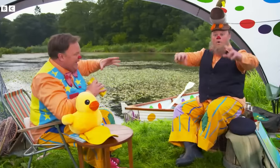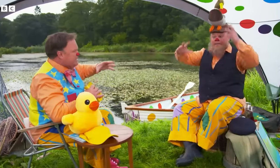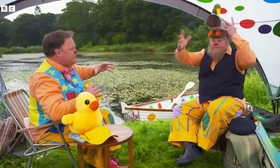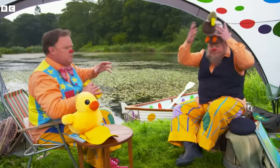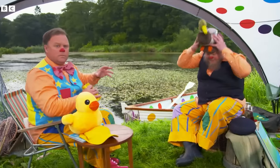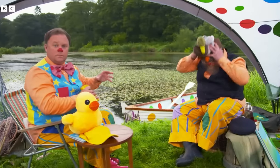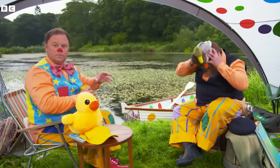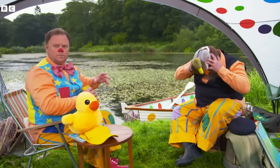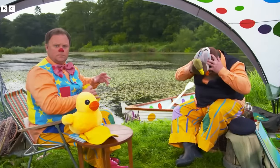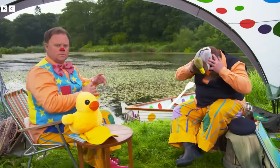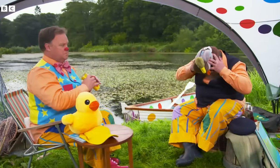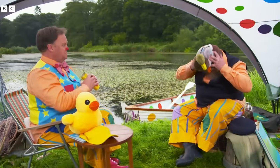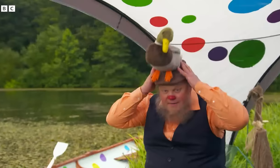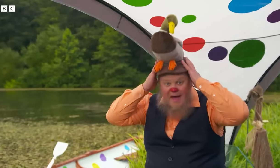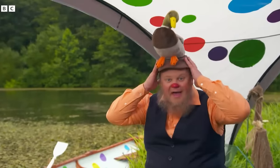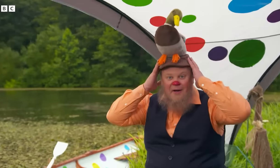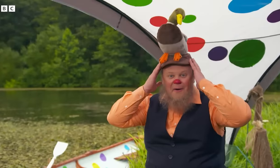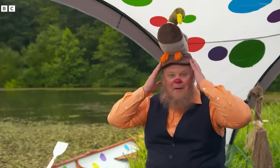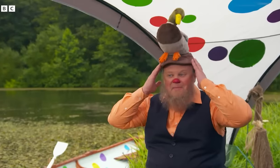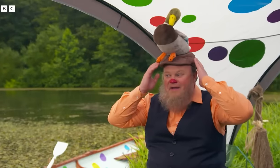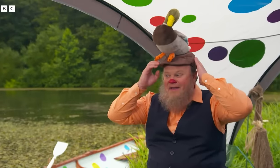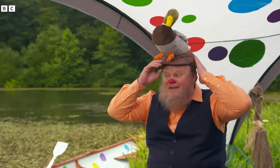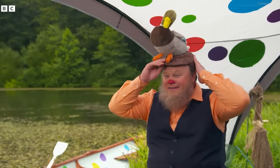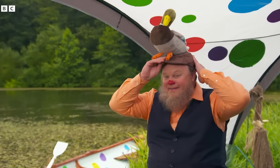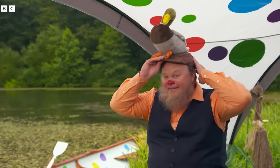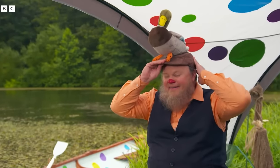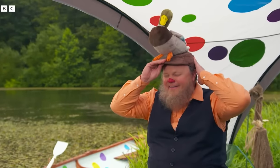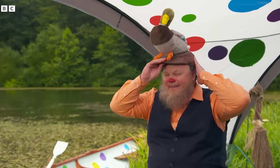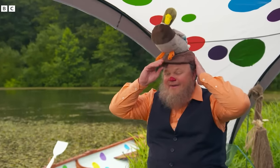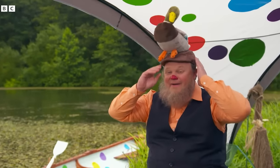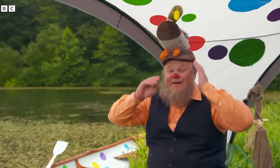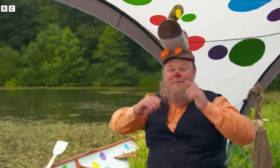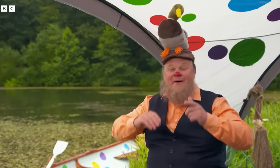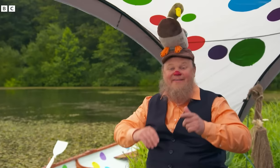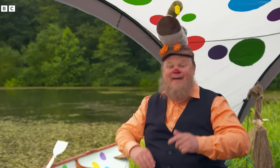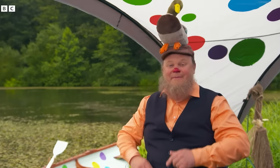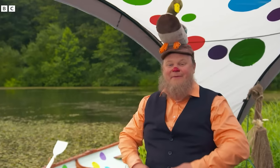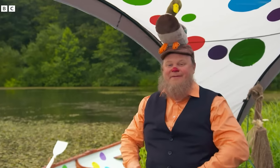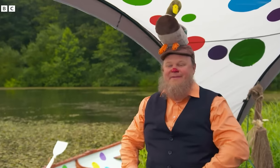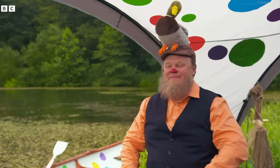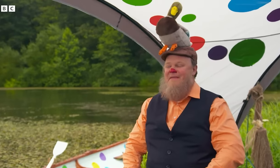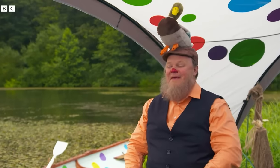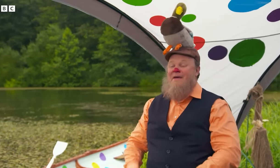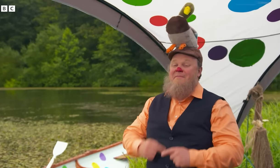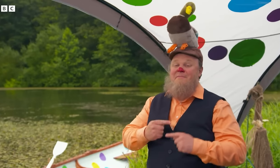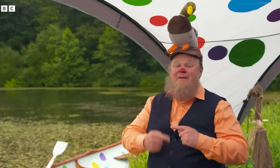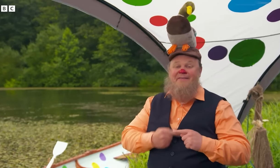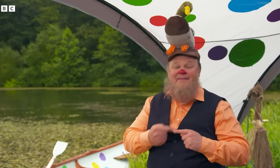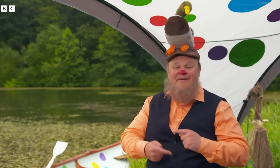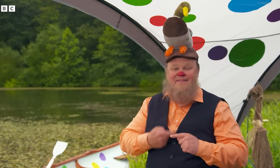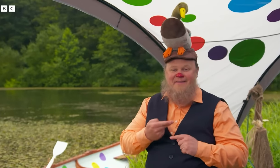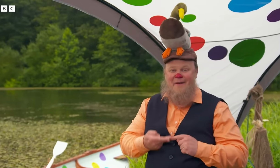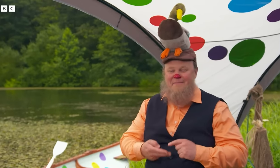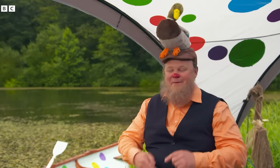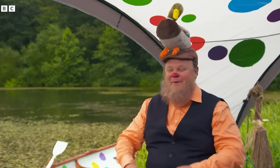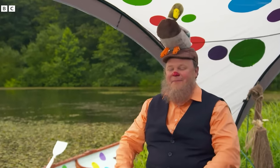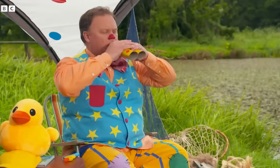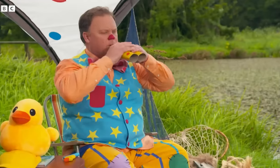Oh! Hang on a minute. I think I know what's happened. Mr. Tumble,